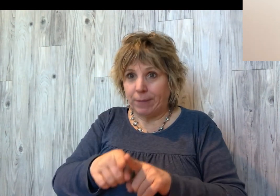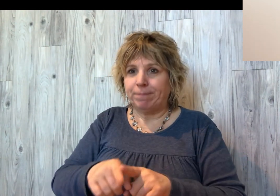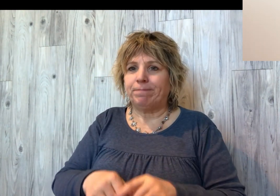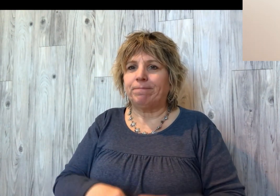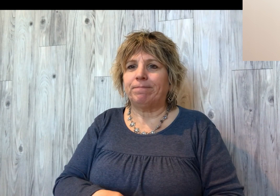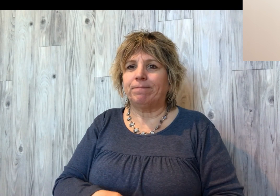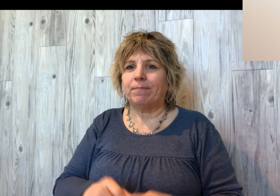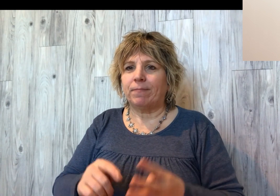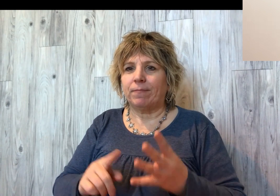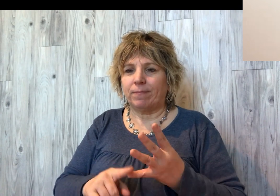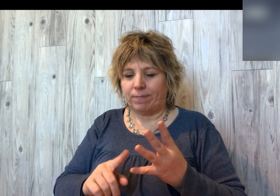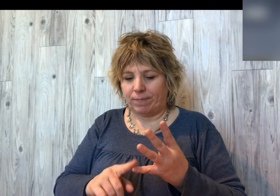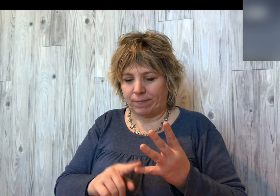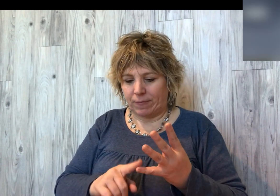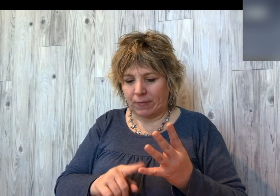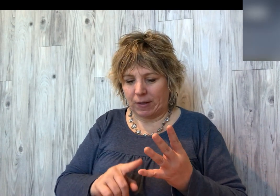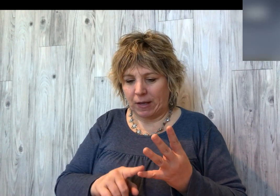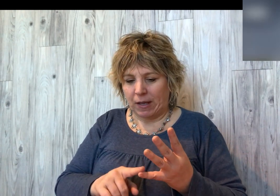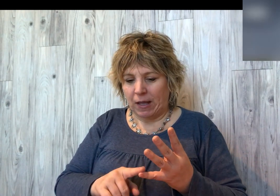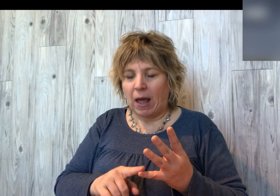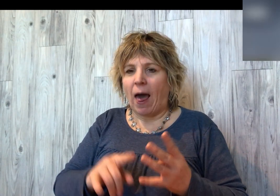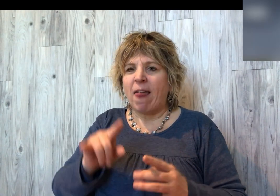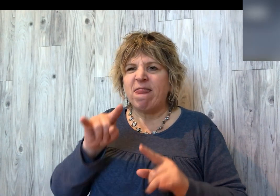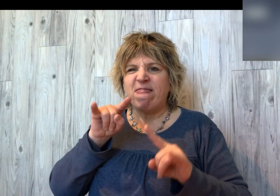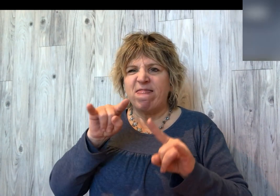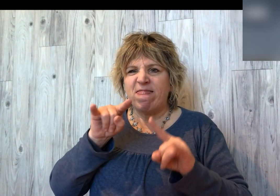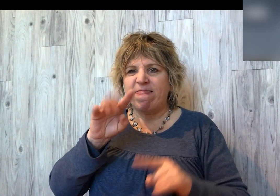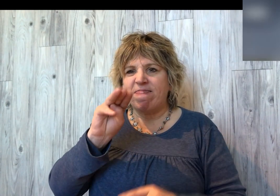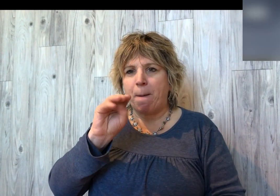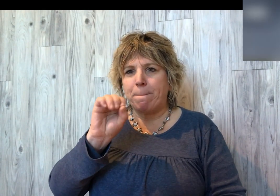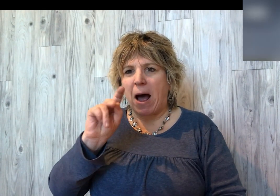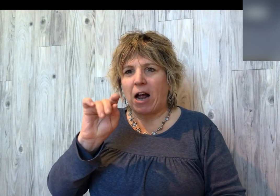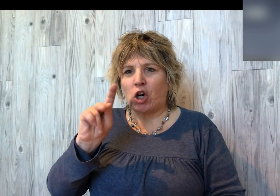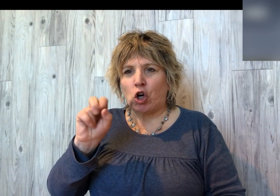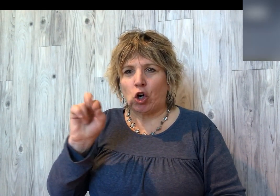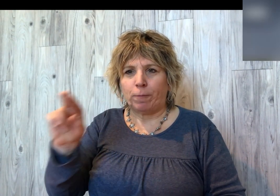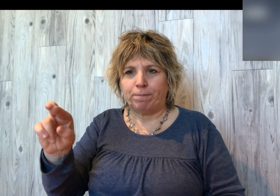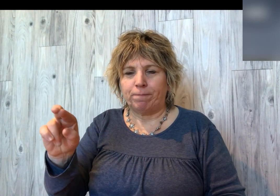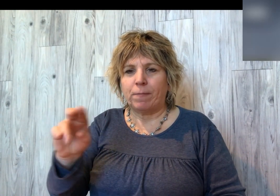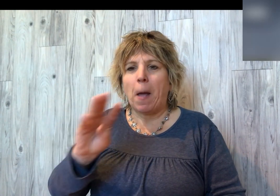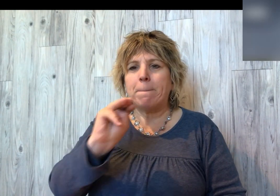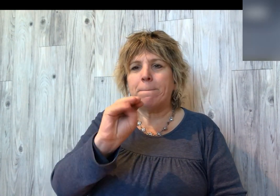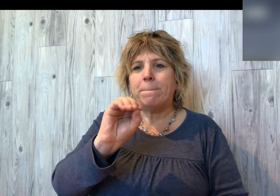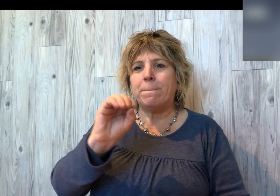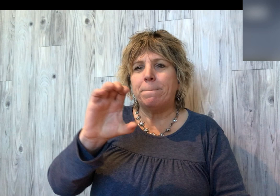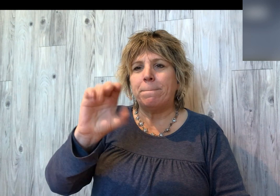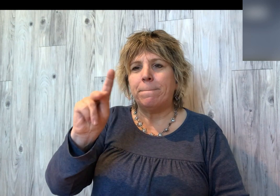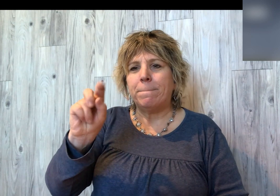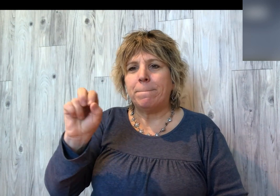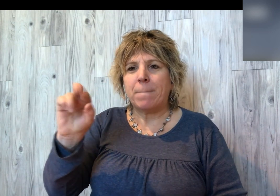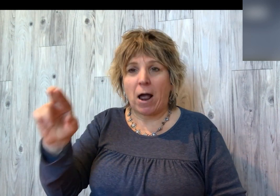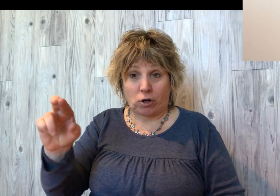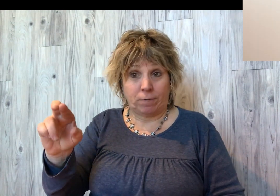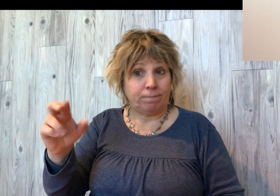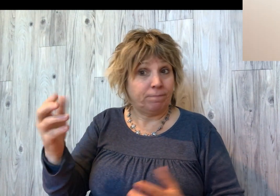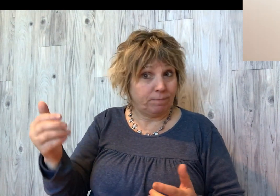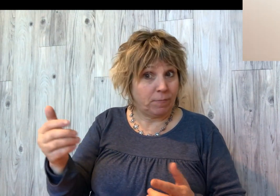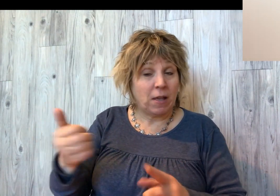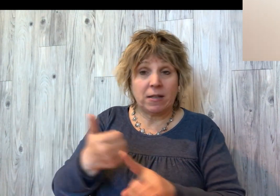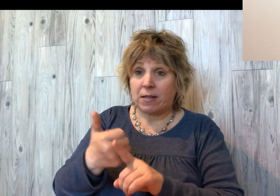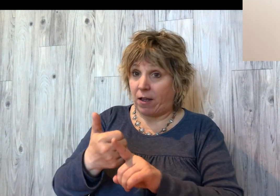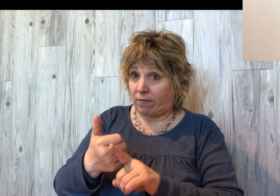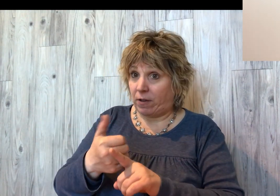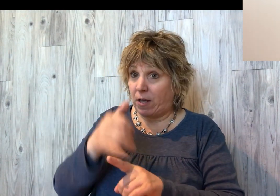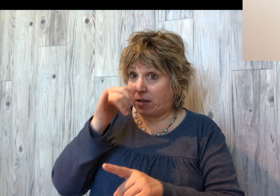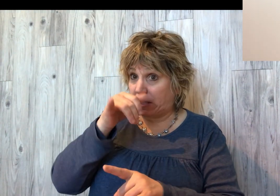This is going to be fun. The mocker. This is the toughest one of all. The mocker. Say it with me. The mocker. See, the mocker